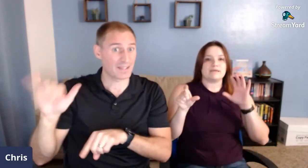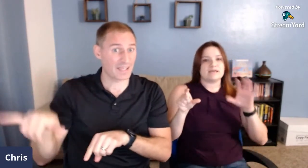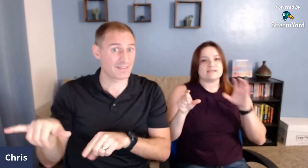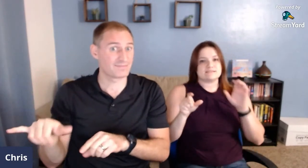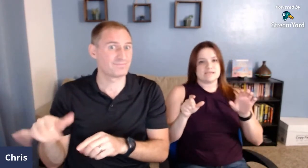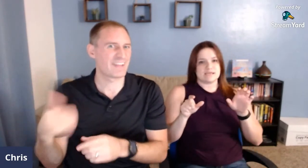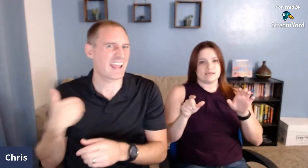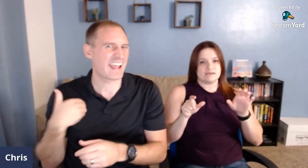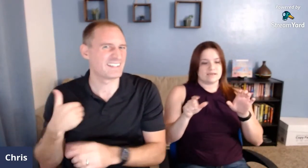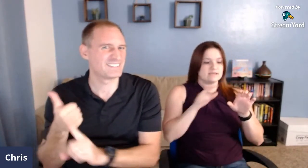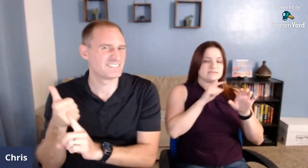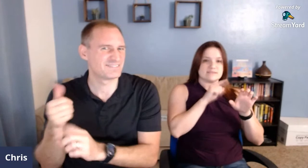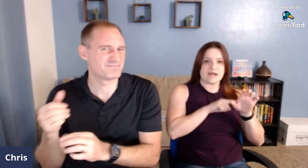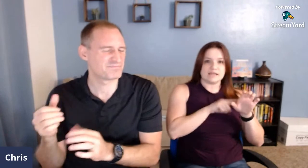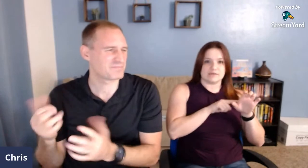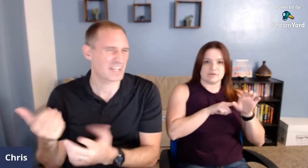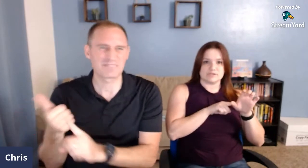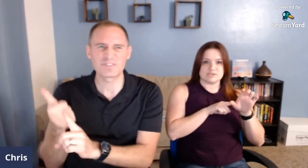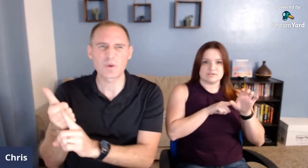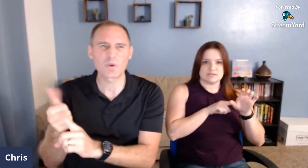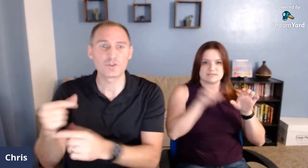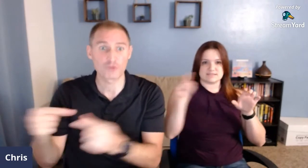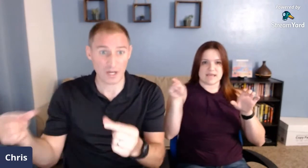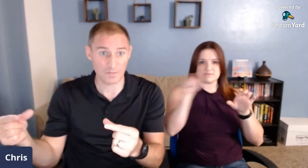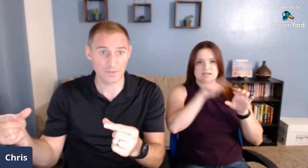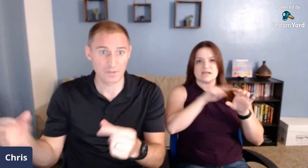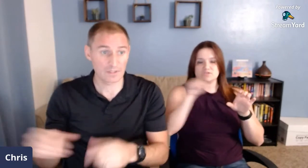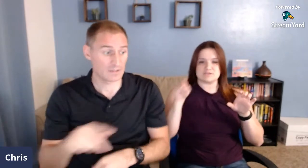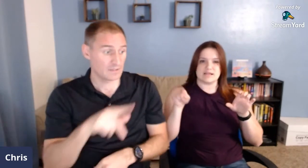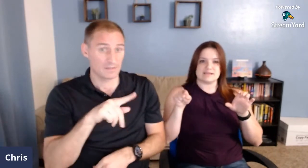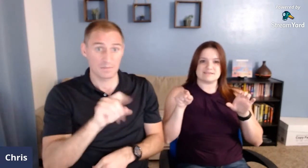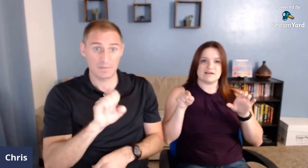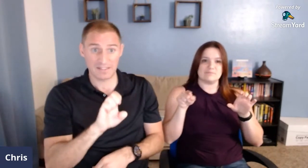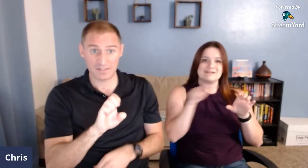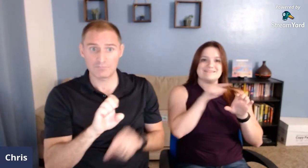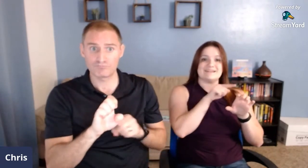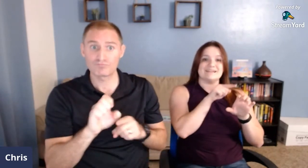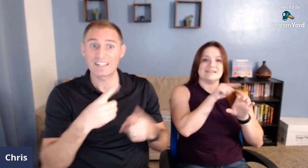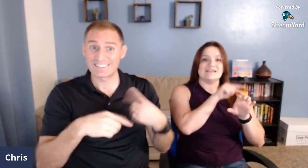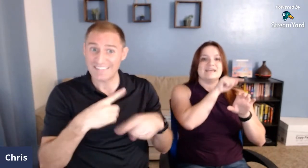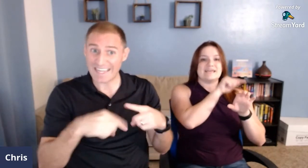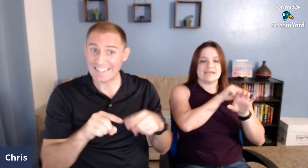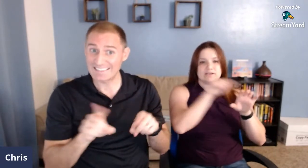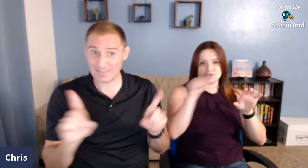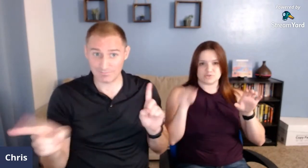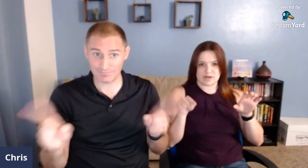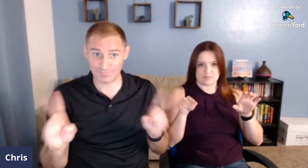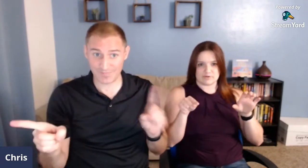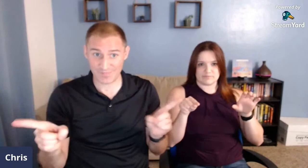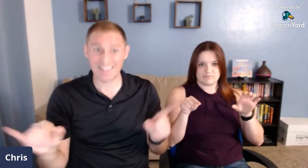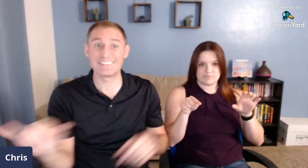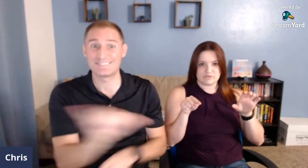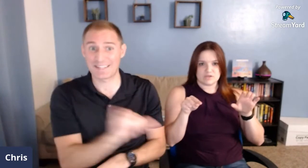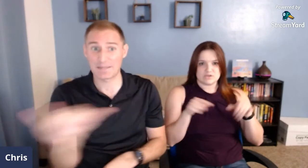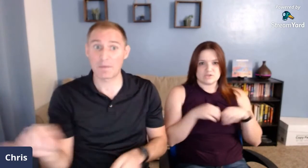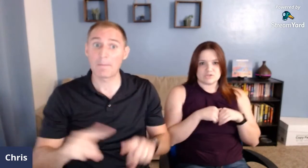where PSE is sign language. It's the same signs used in ASL, but it's done in English